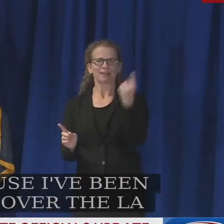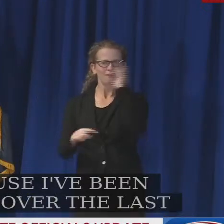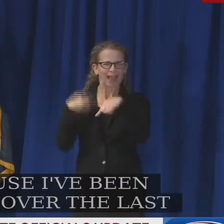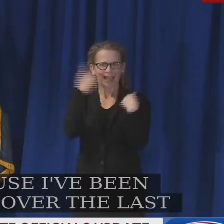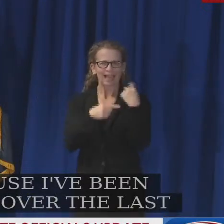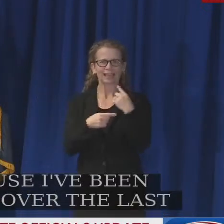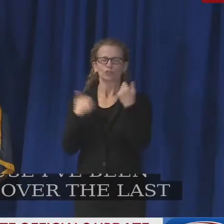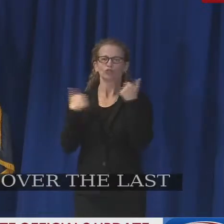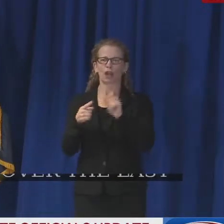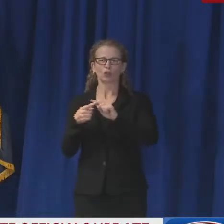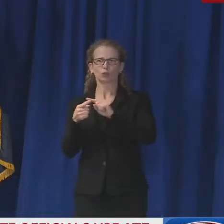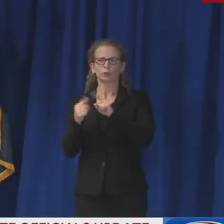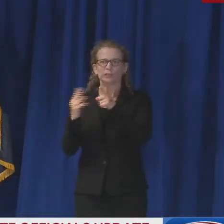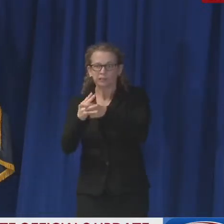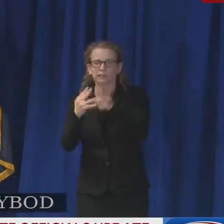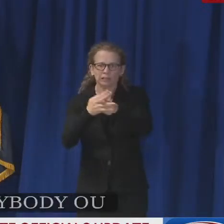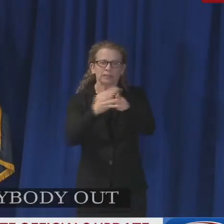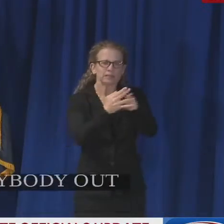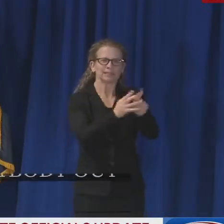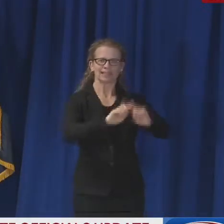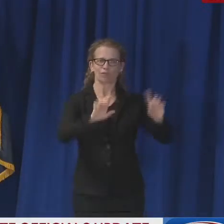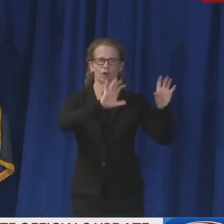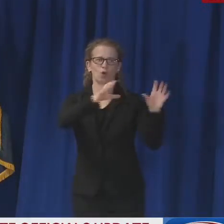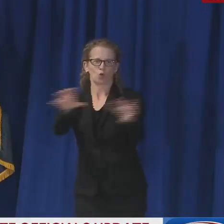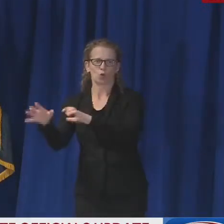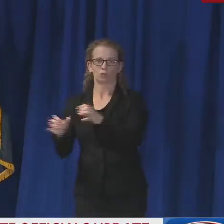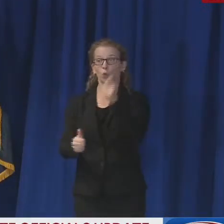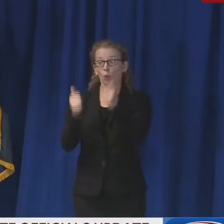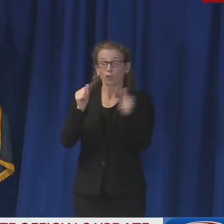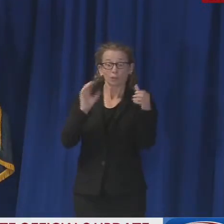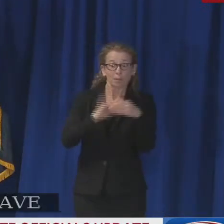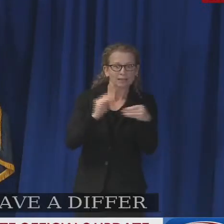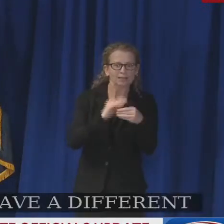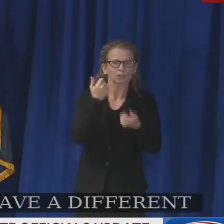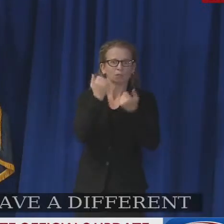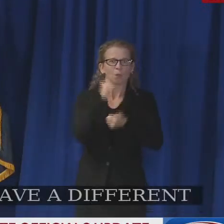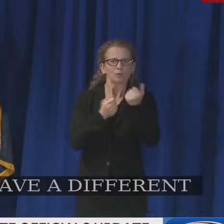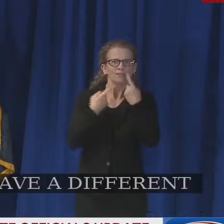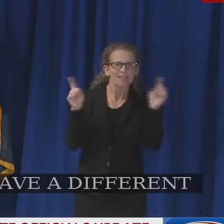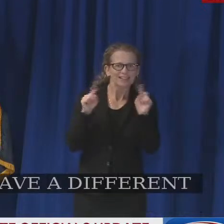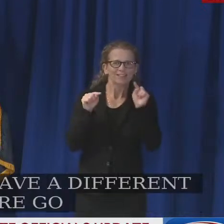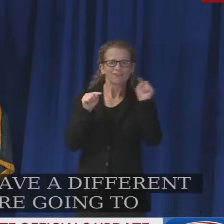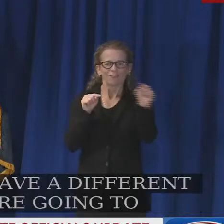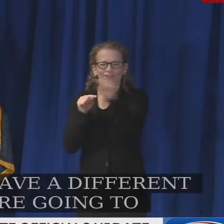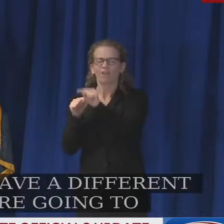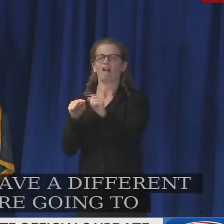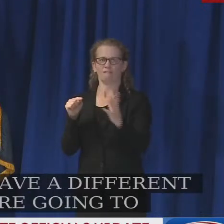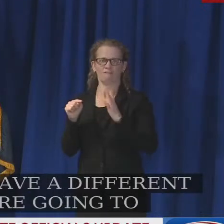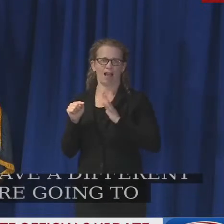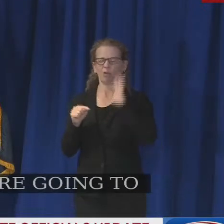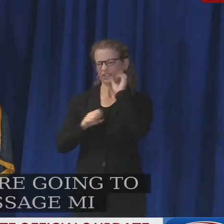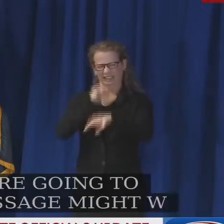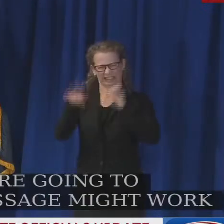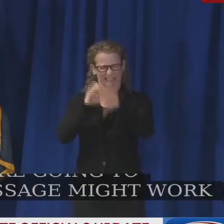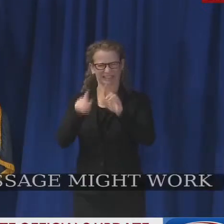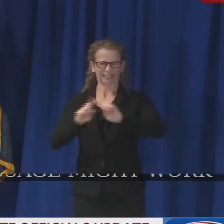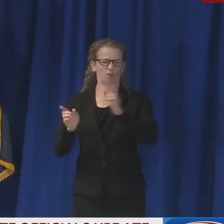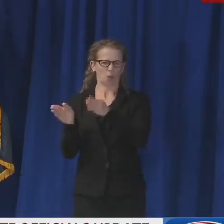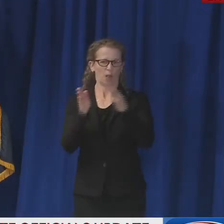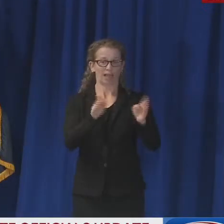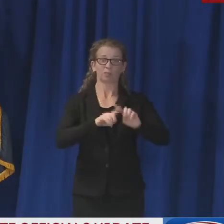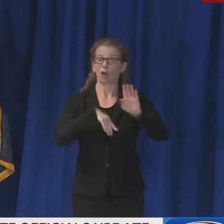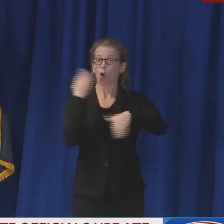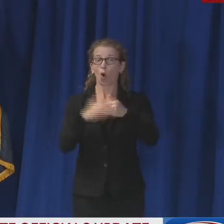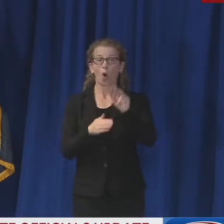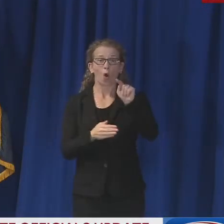going to hear and maybe who might, you know, what message might work with them. Everyone's different. So we're going to keep throwing everything we have at it, all truth, all the